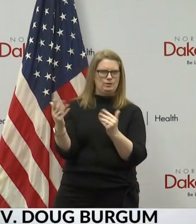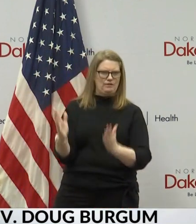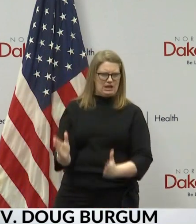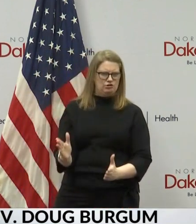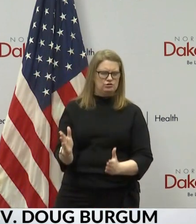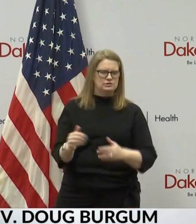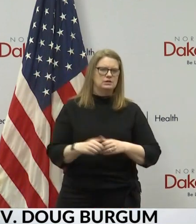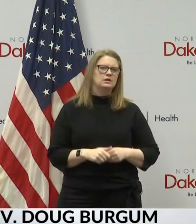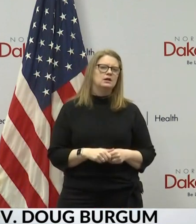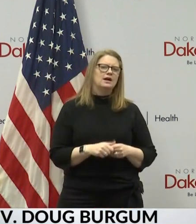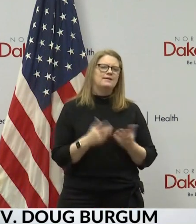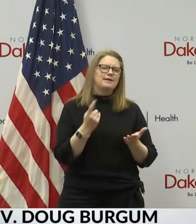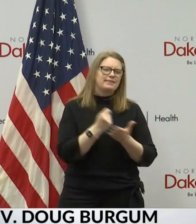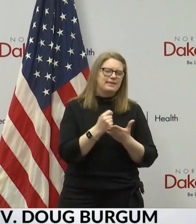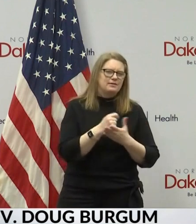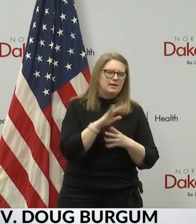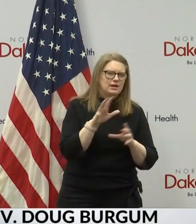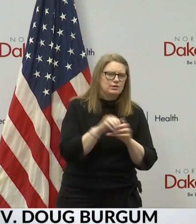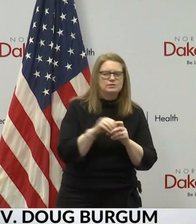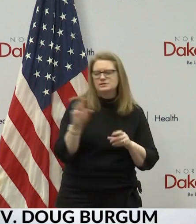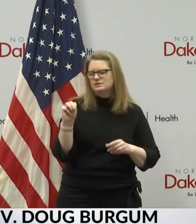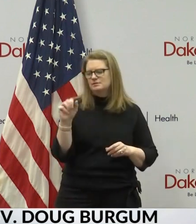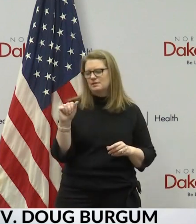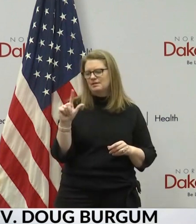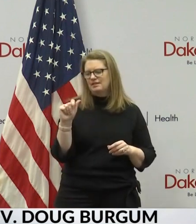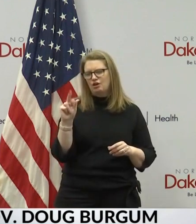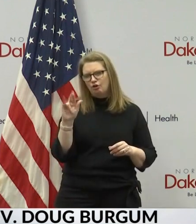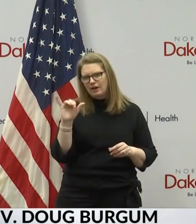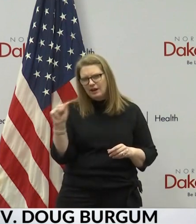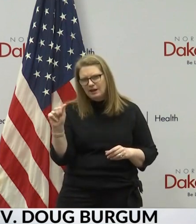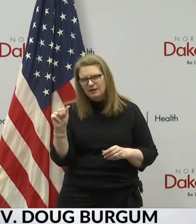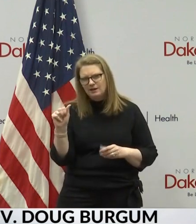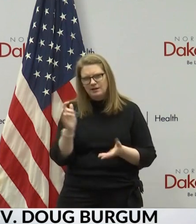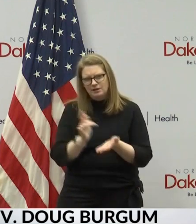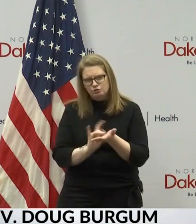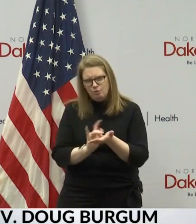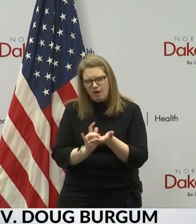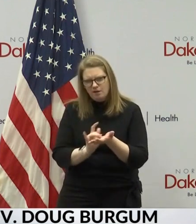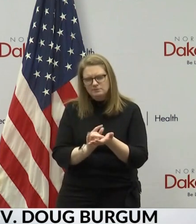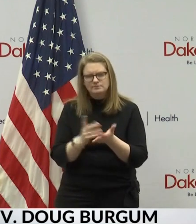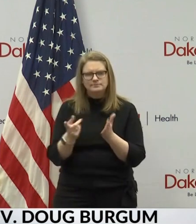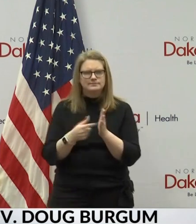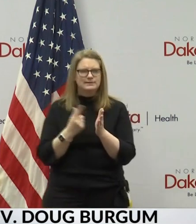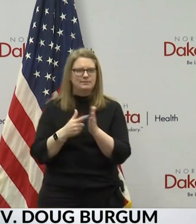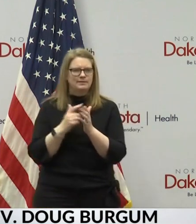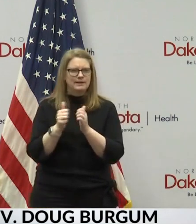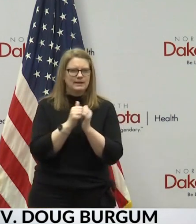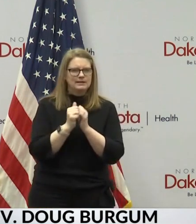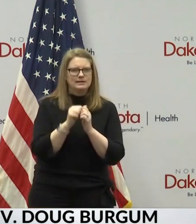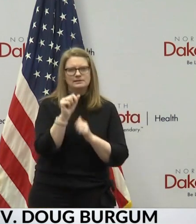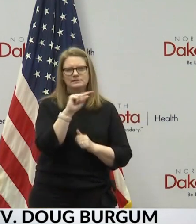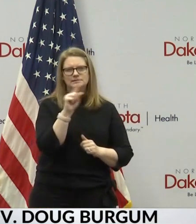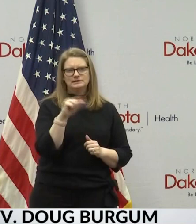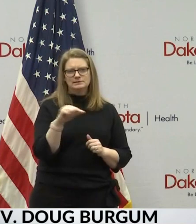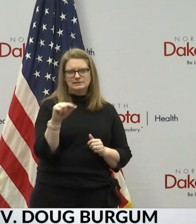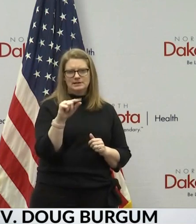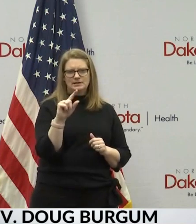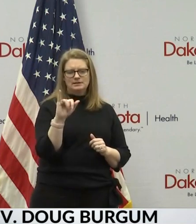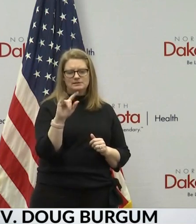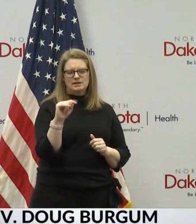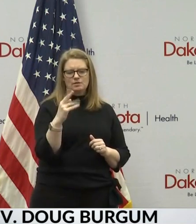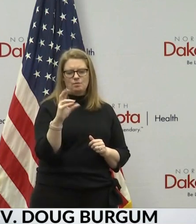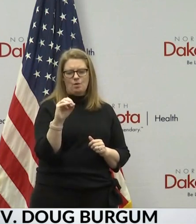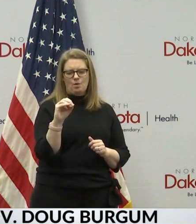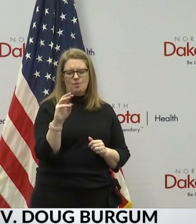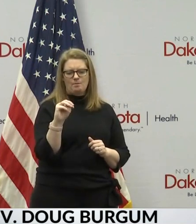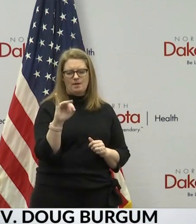therapy that includes the malaria drug. It's sometimes combined with zithromycin, also popular known by